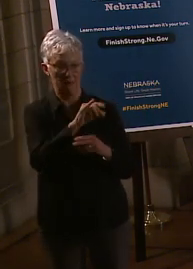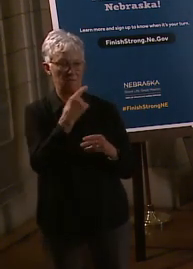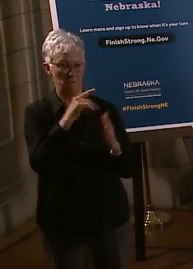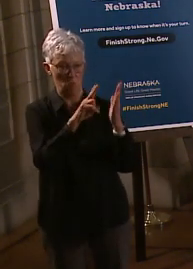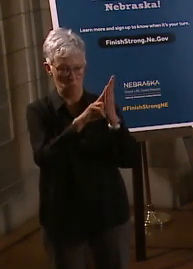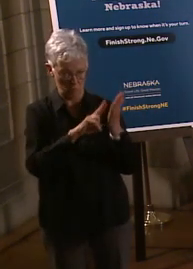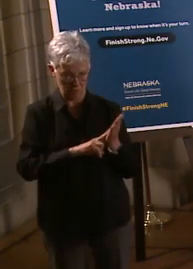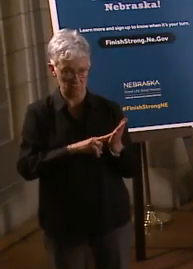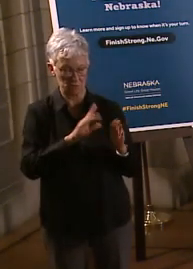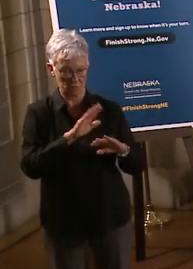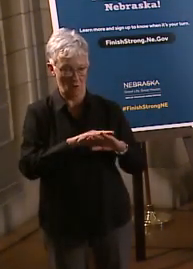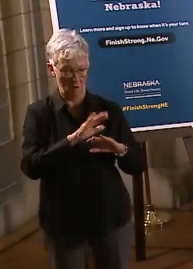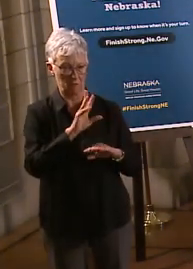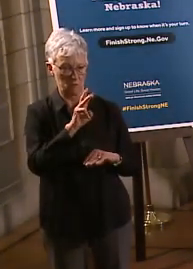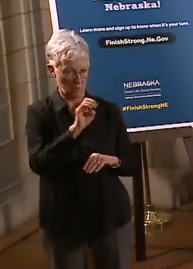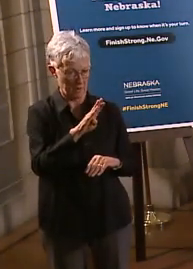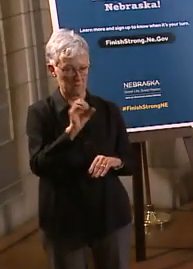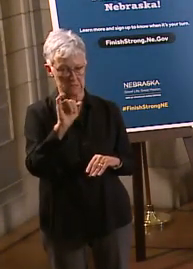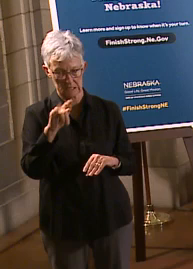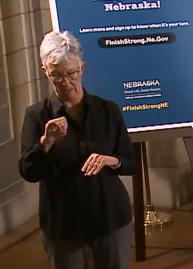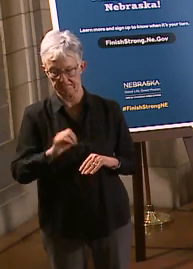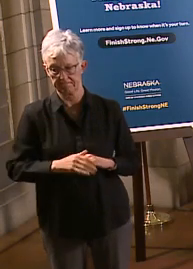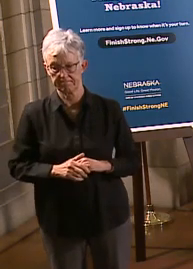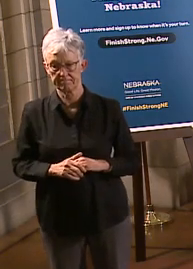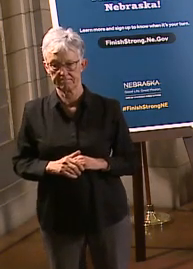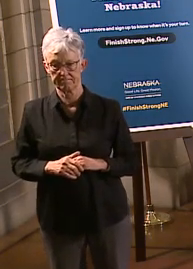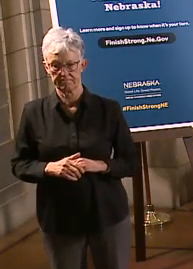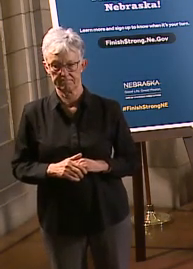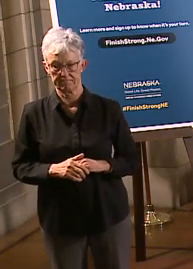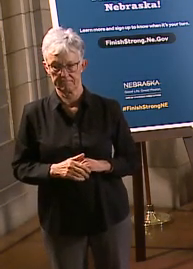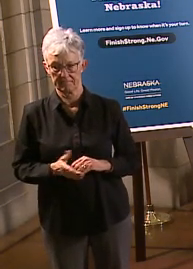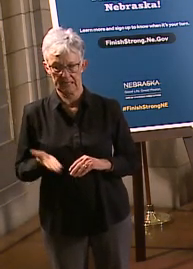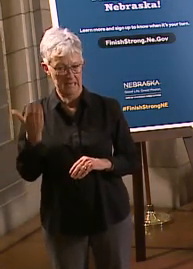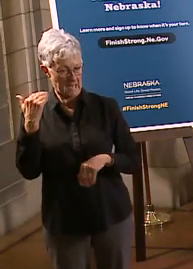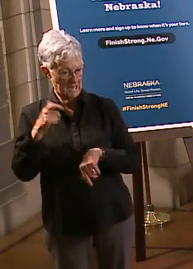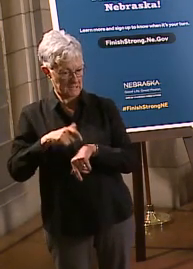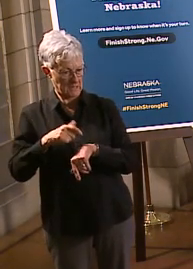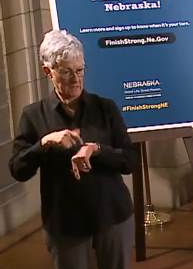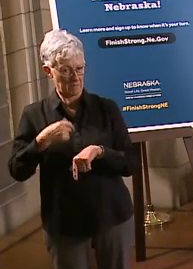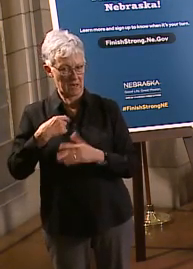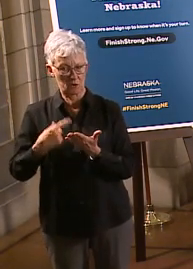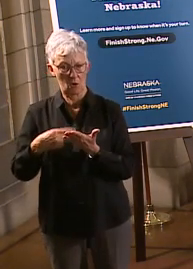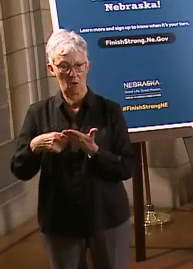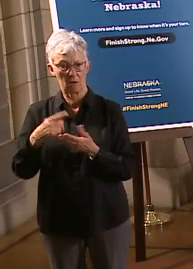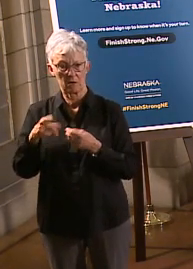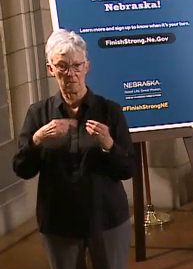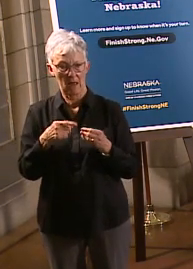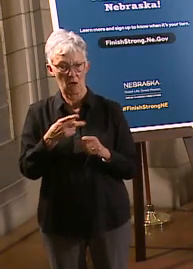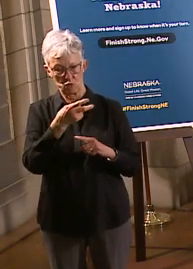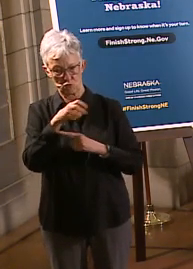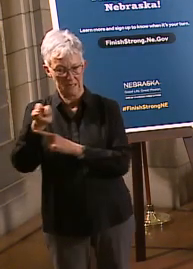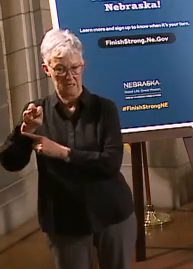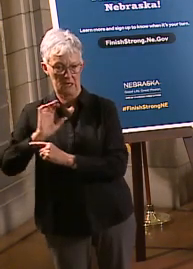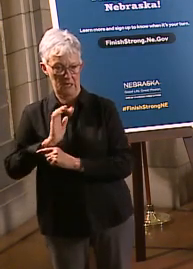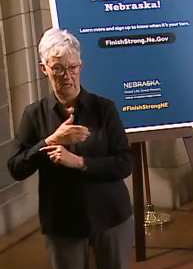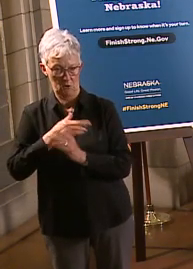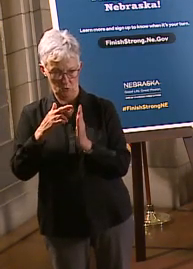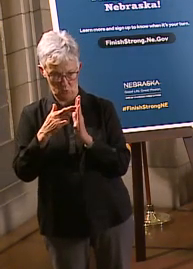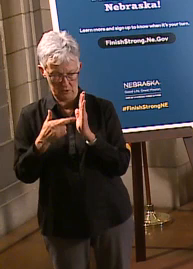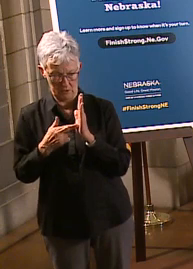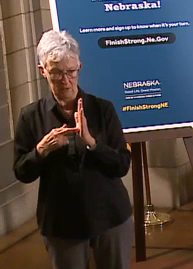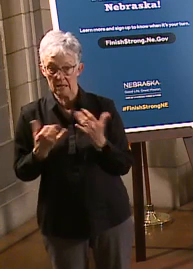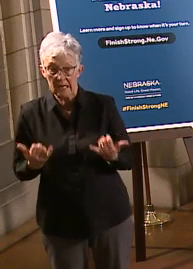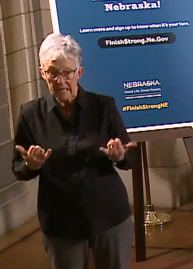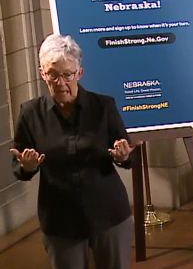As we continue transitioning, last time I talked about transitioning registrations. What we're doing right now is transitioning